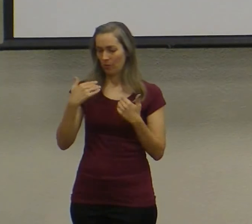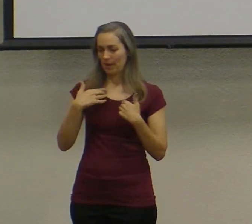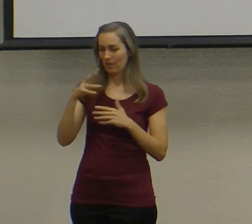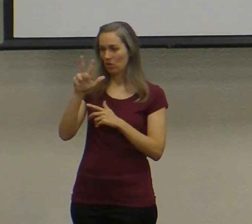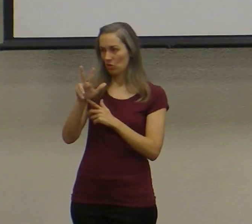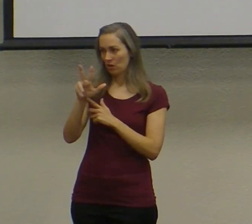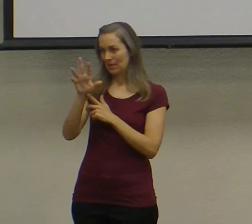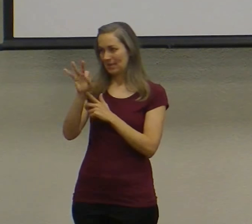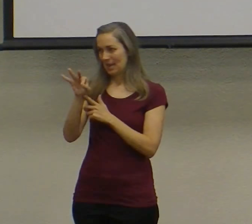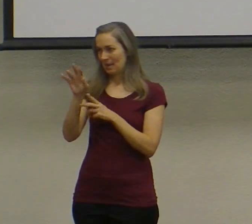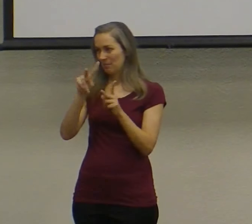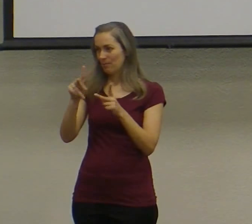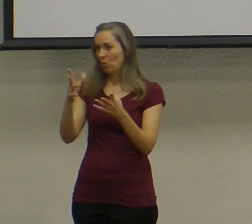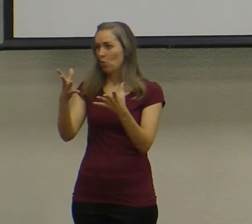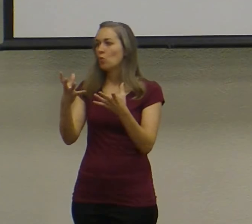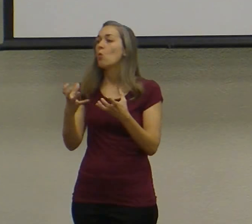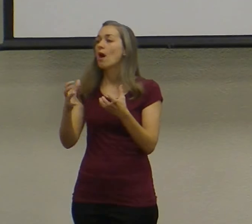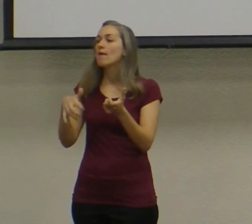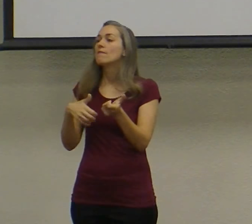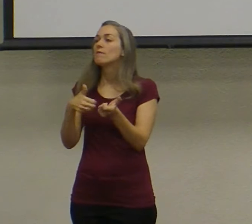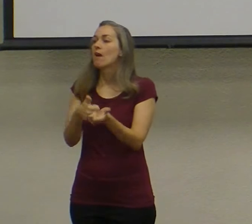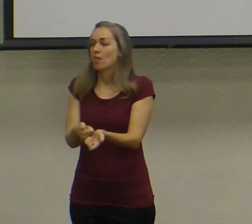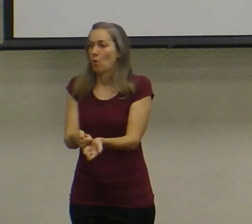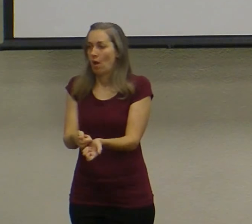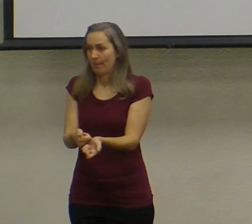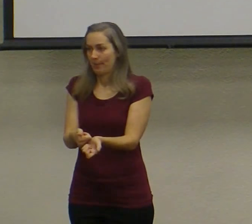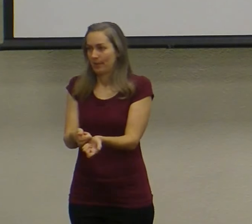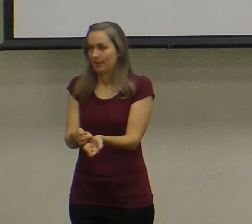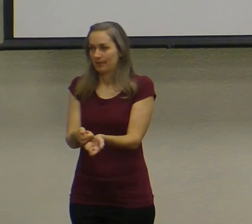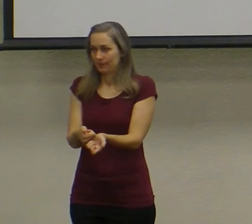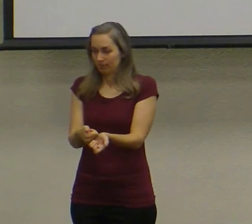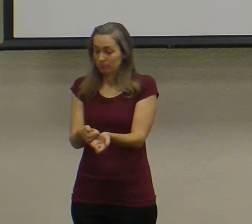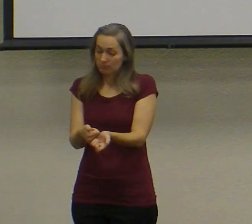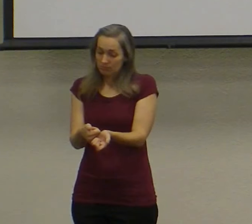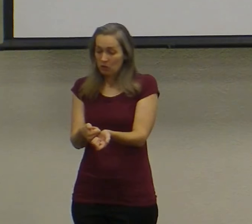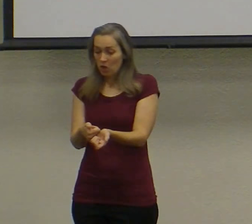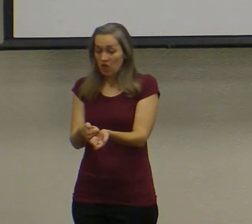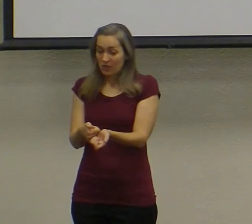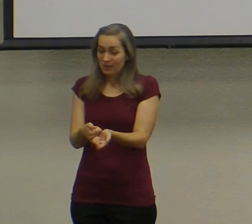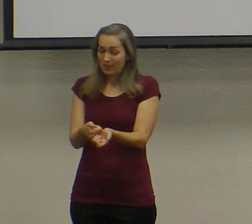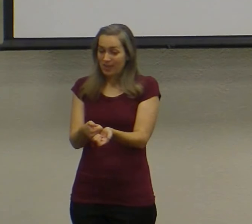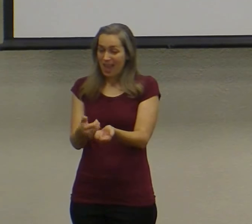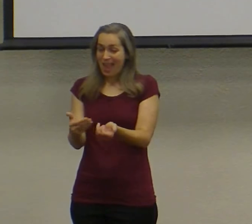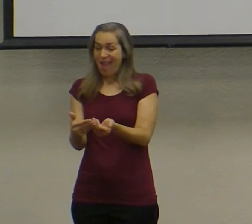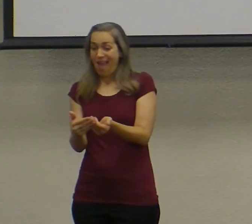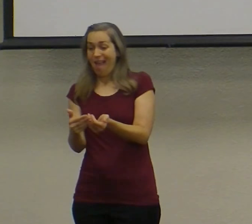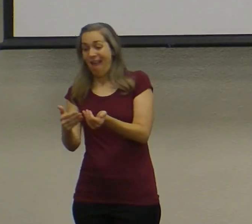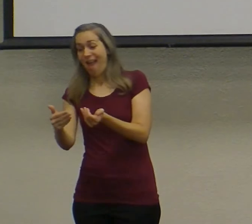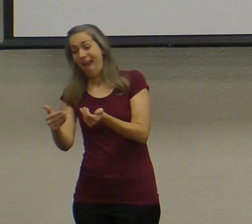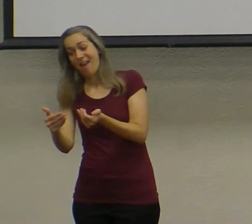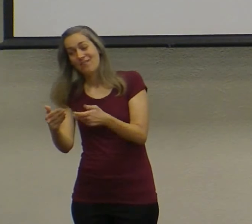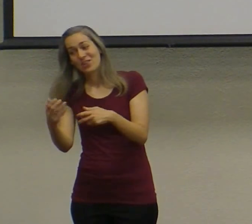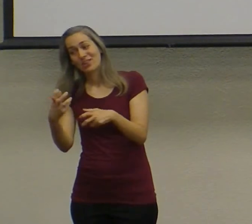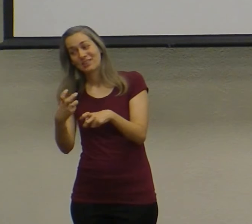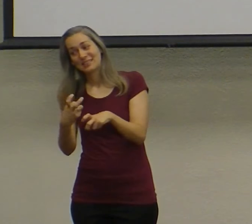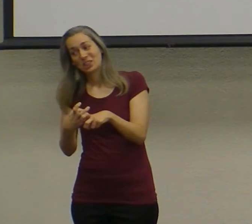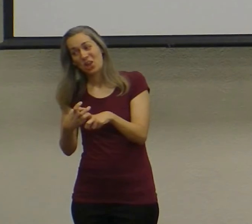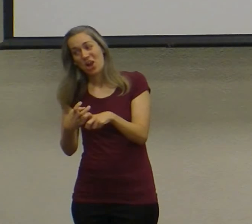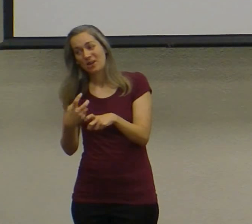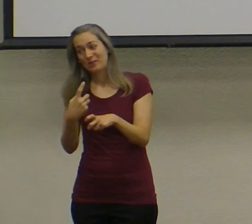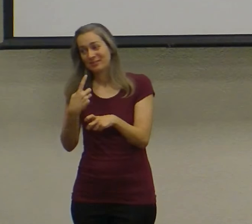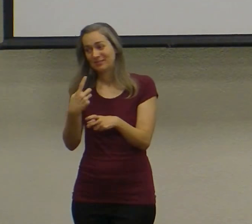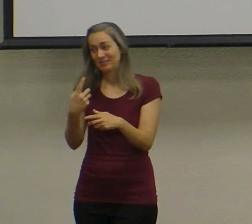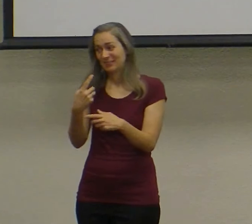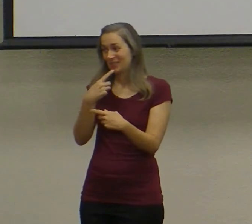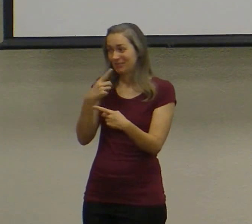Uh, what became difficult after that, though, was trying to build the momentum in the church to say, "Okay, we've got this prayer